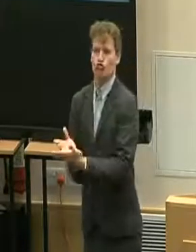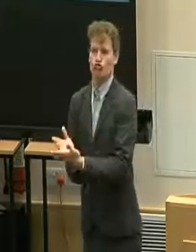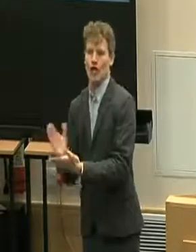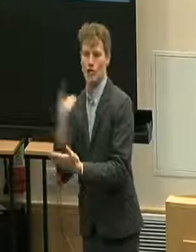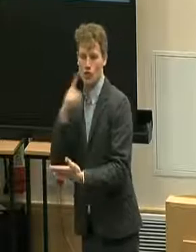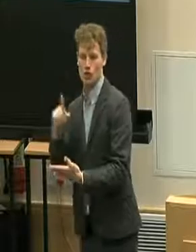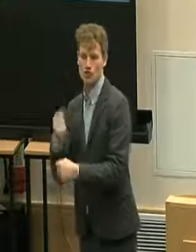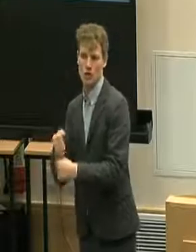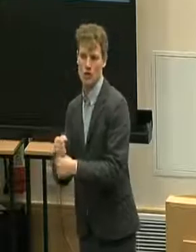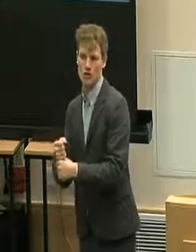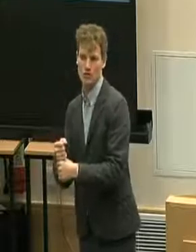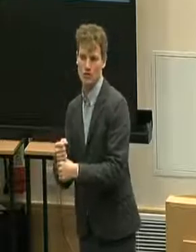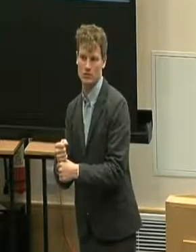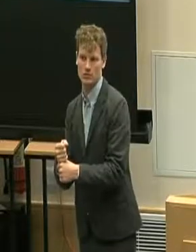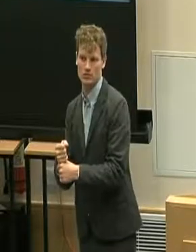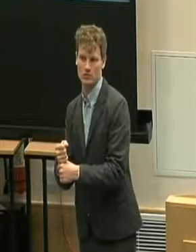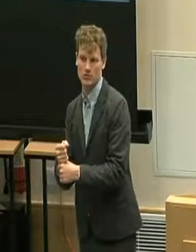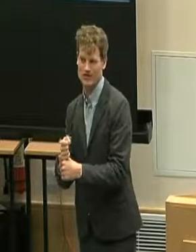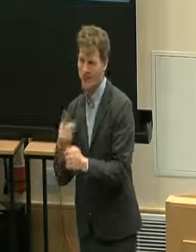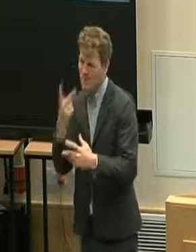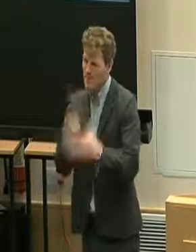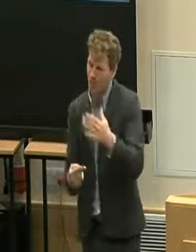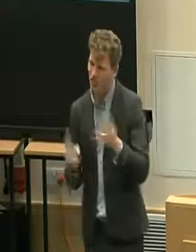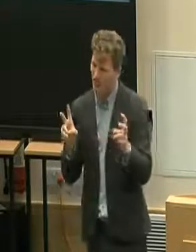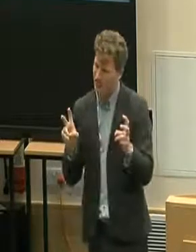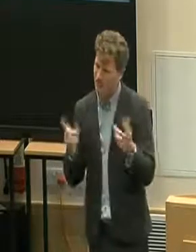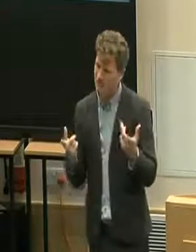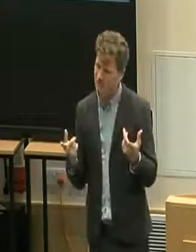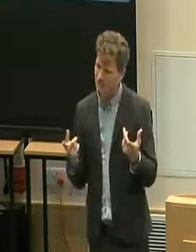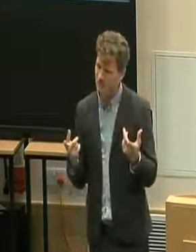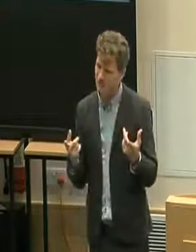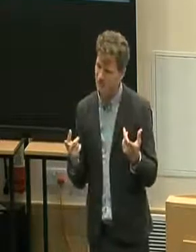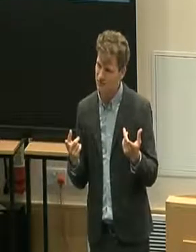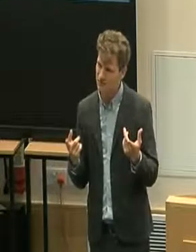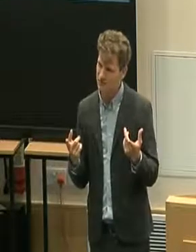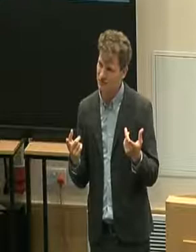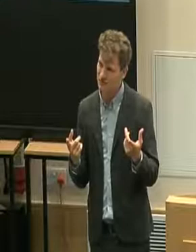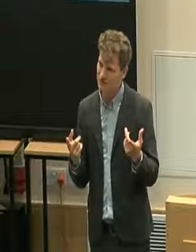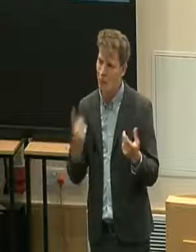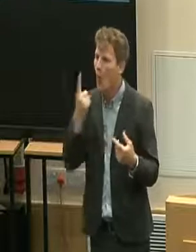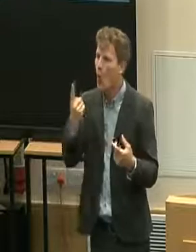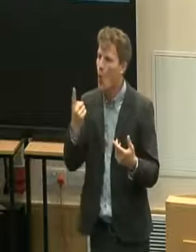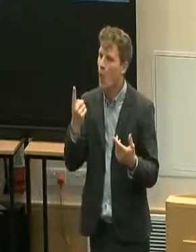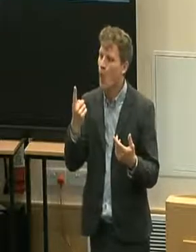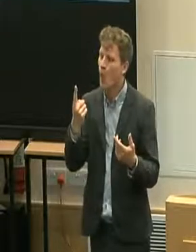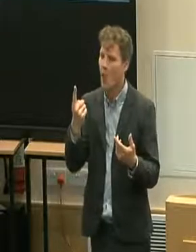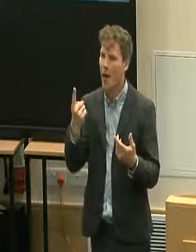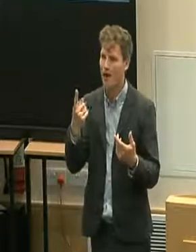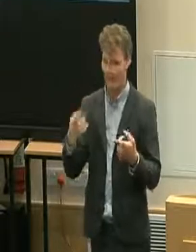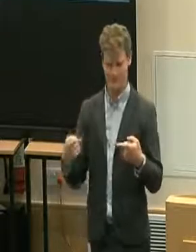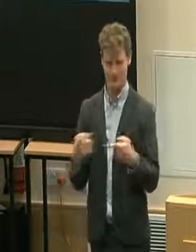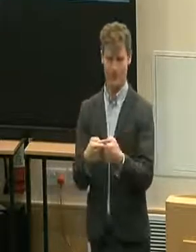conflicting features of the human rights approach is having the job ain't enough. And that may